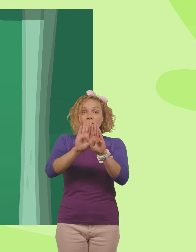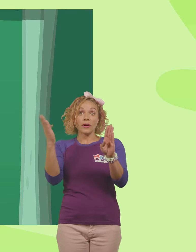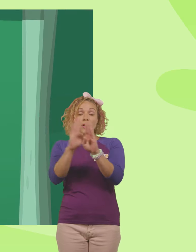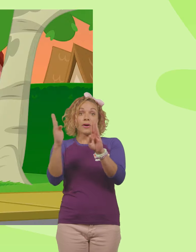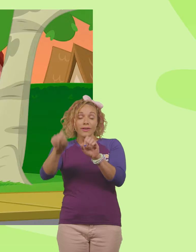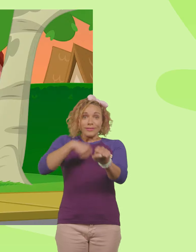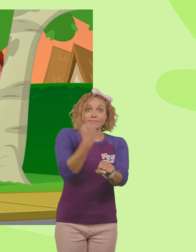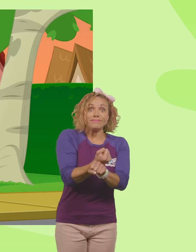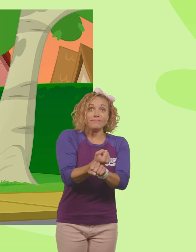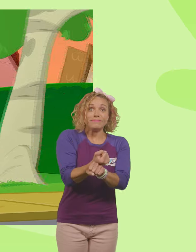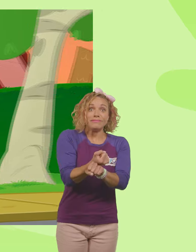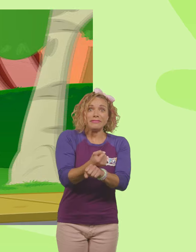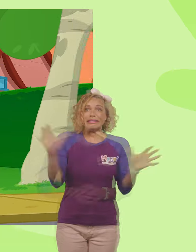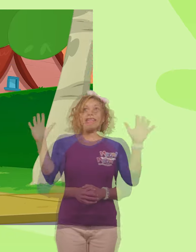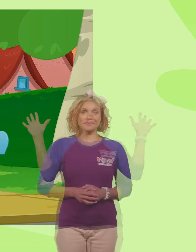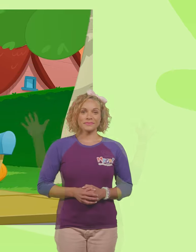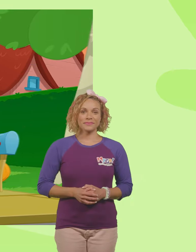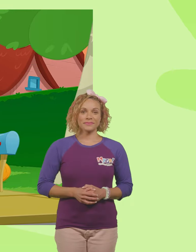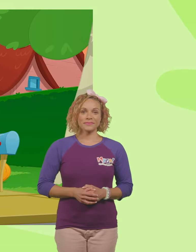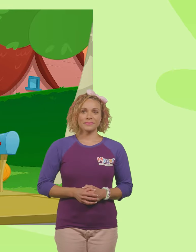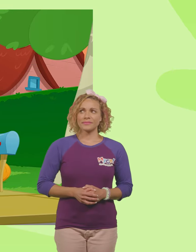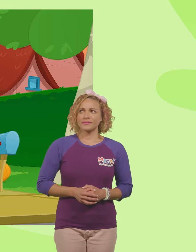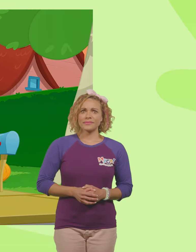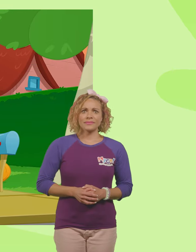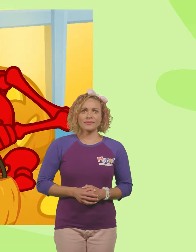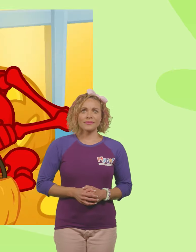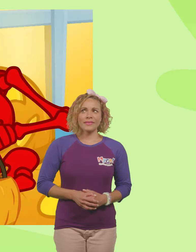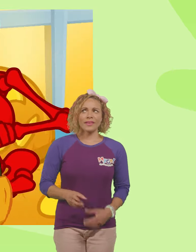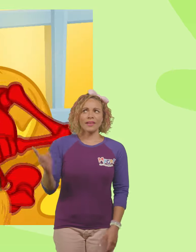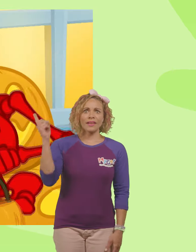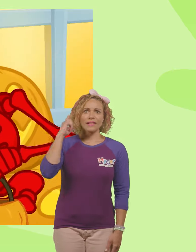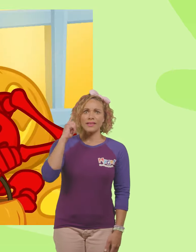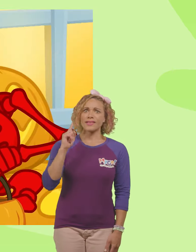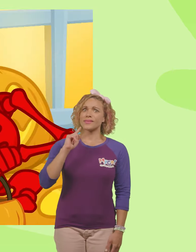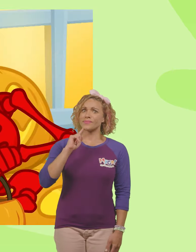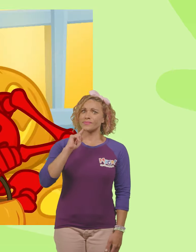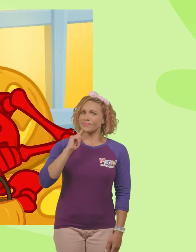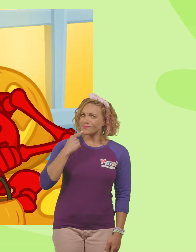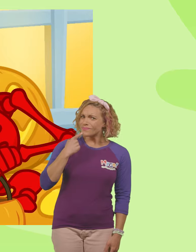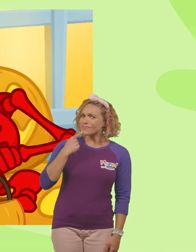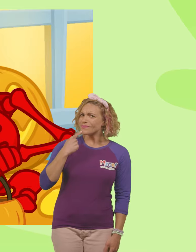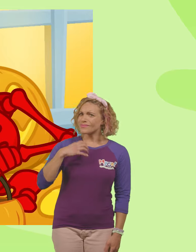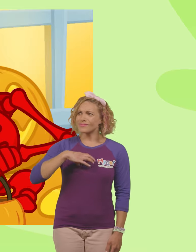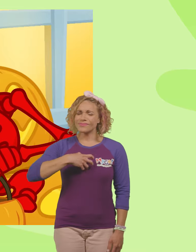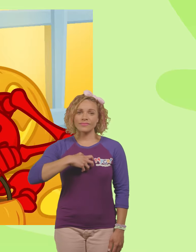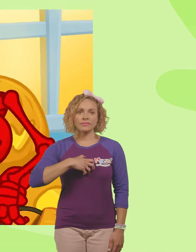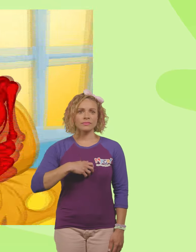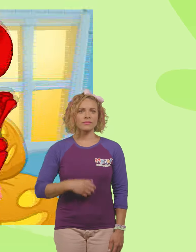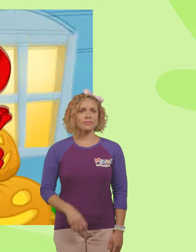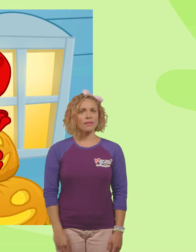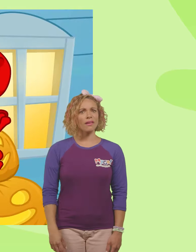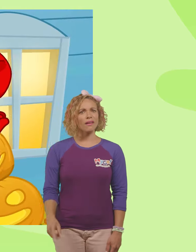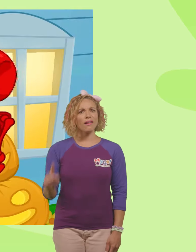windows, and lock your doors! That sounds pretty serious, Morphle.